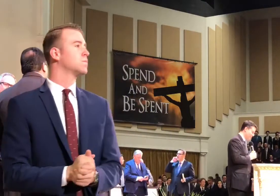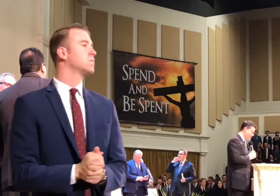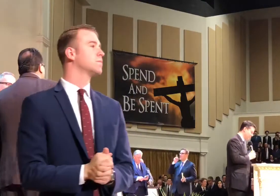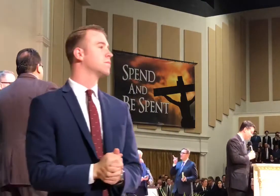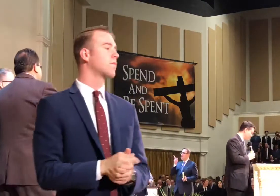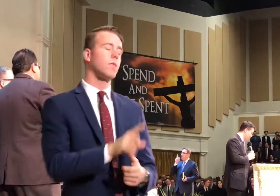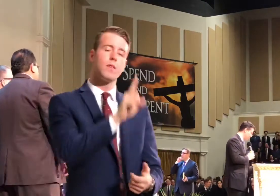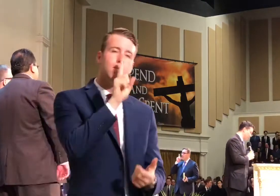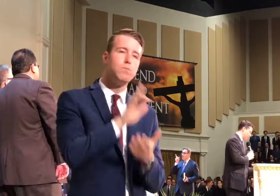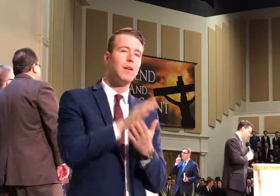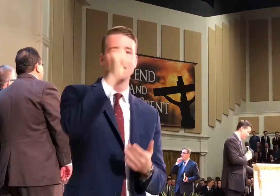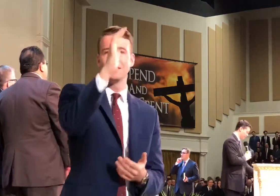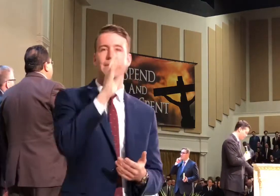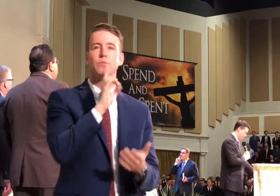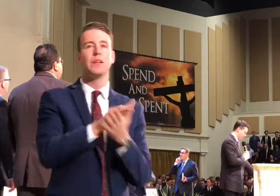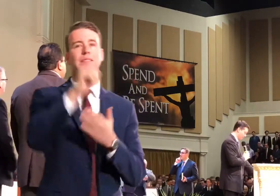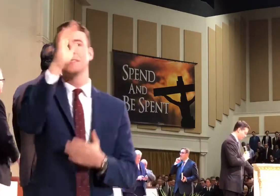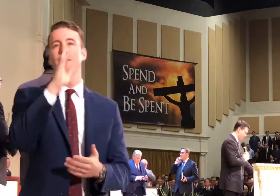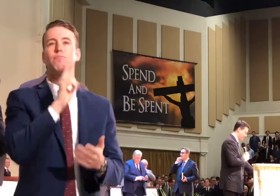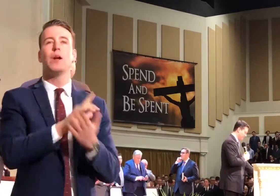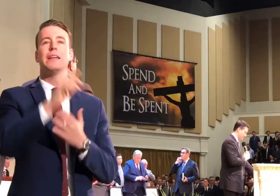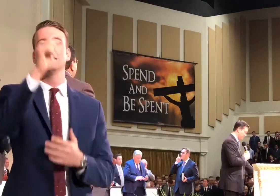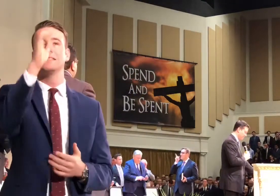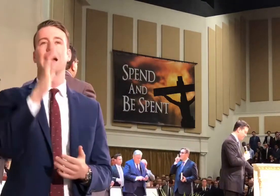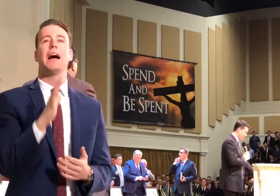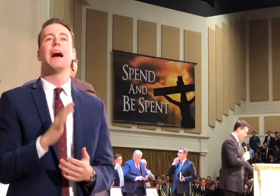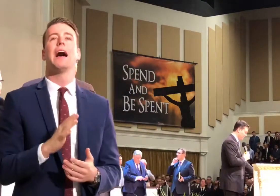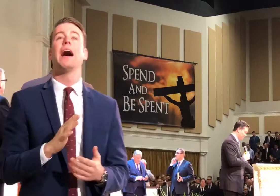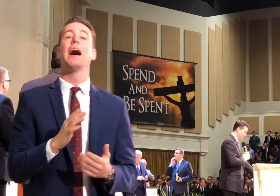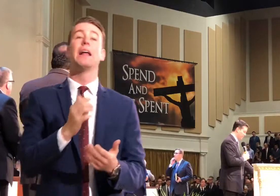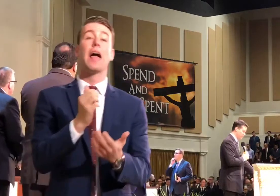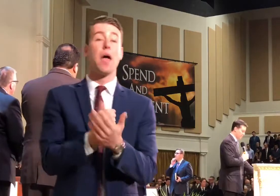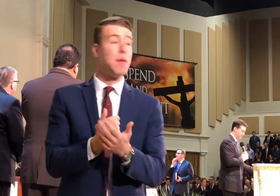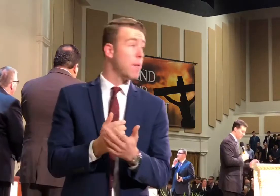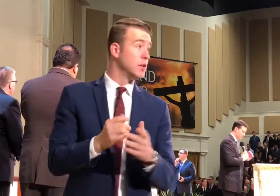2018. Praise God, praise God, praise God. Amen.